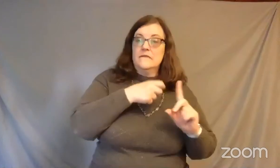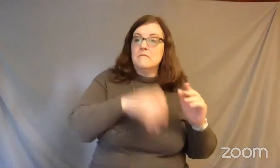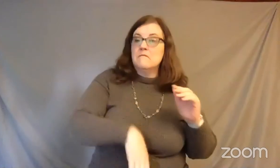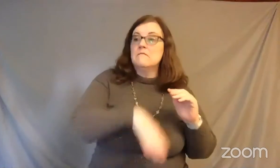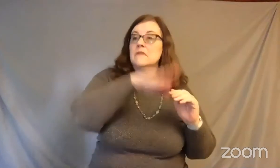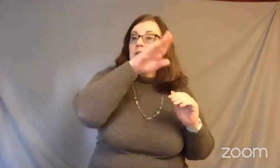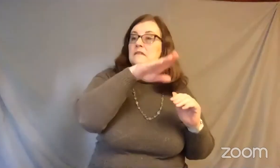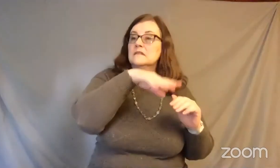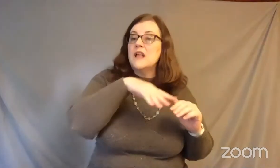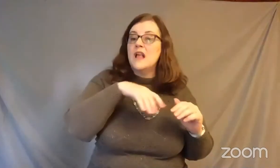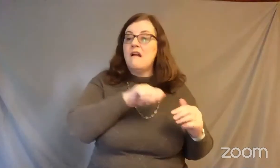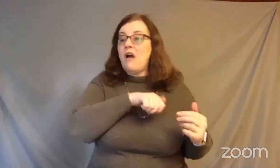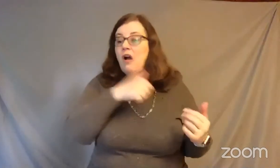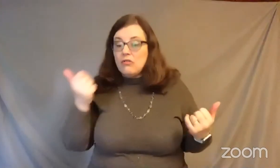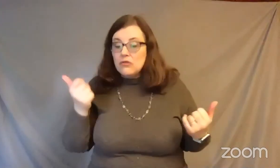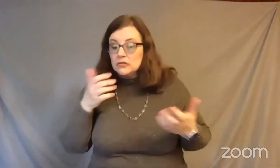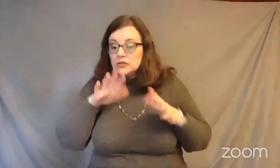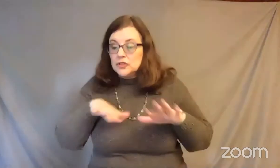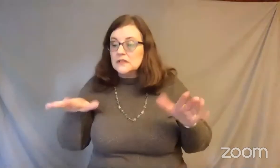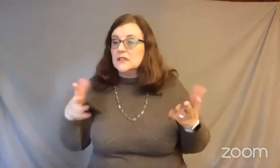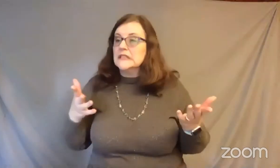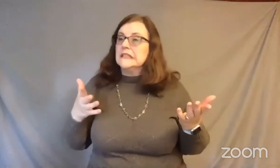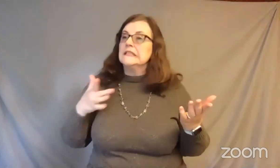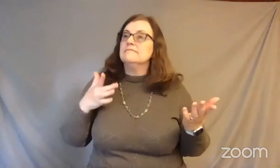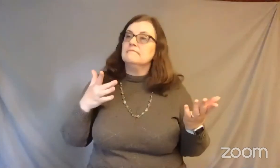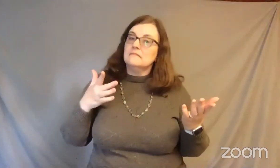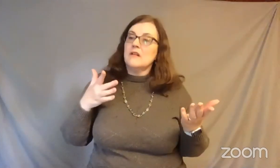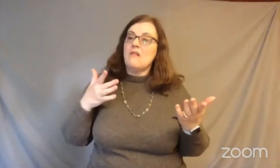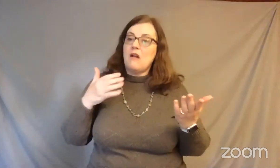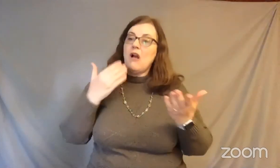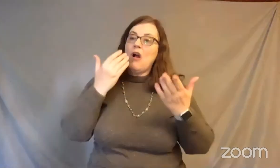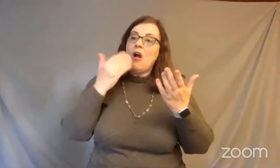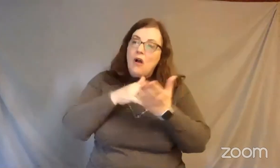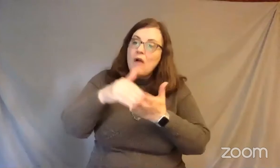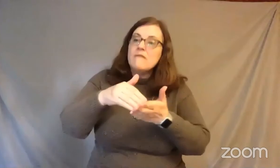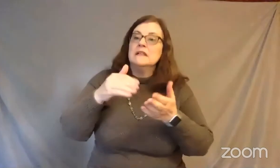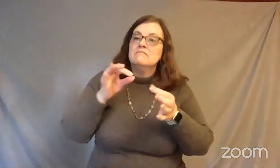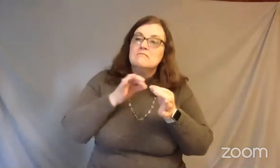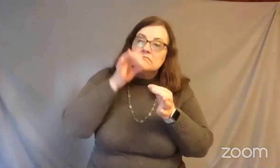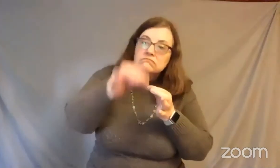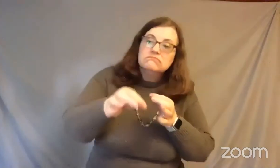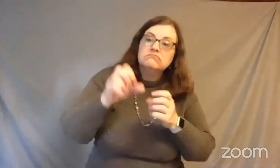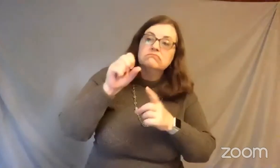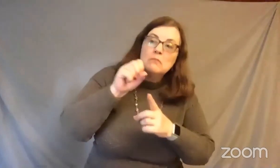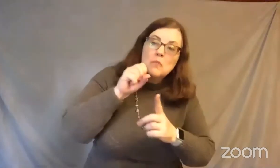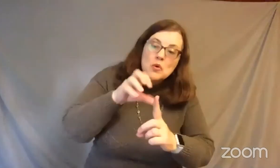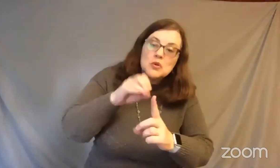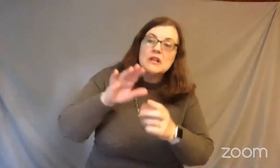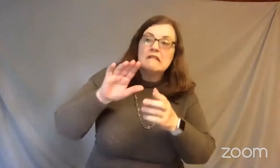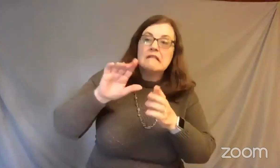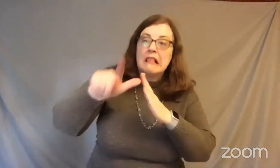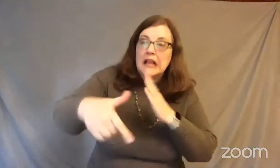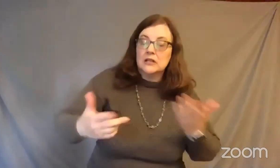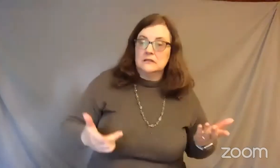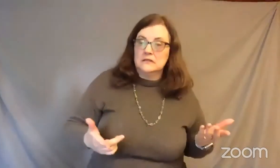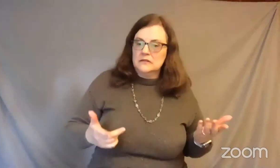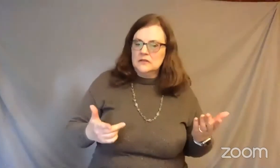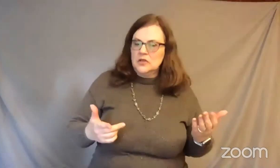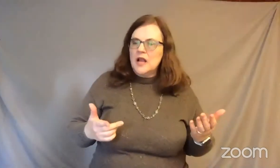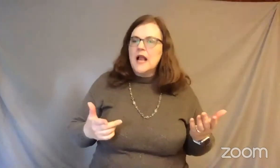Only 5% of deaf children are born into signing deaf families, and the other 95% are often later exposed to